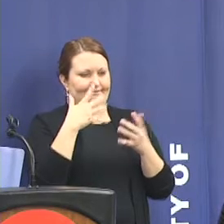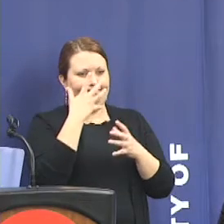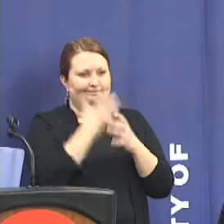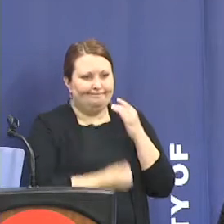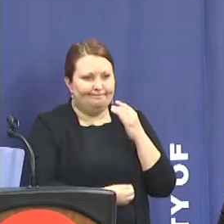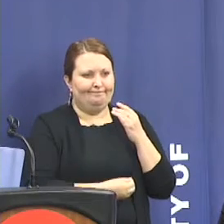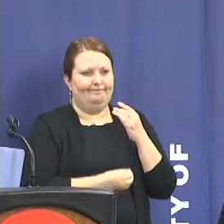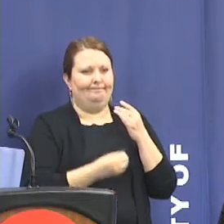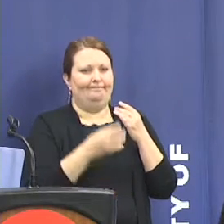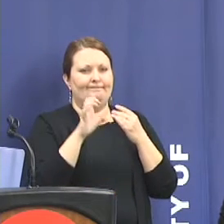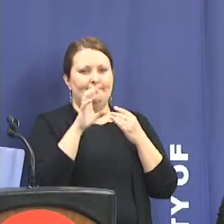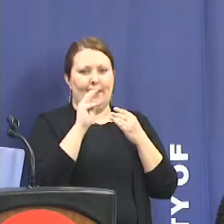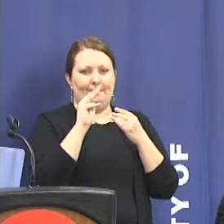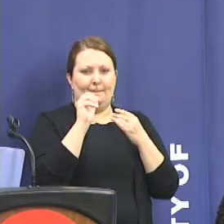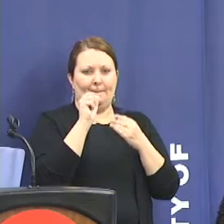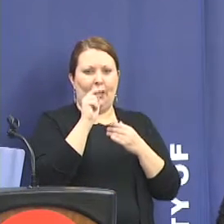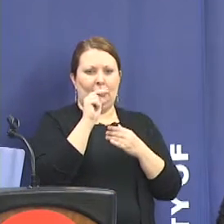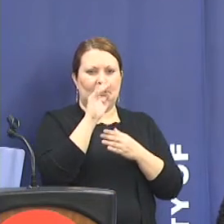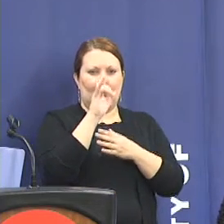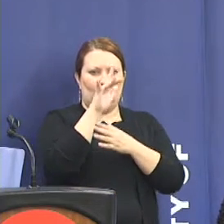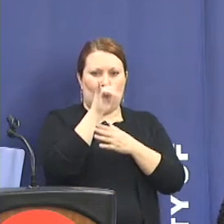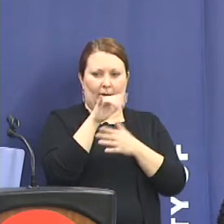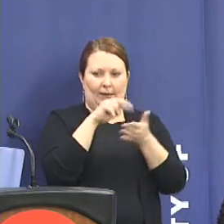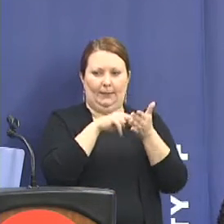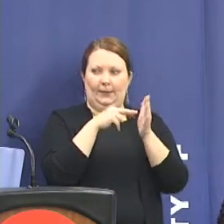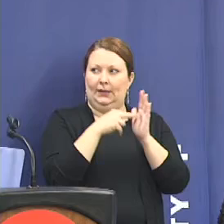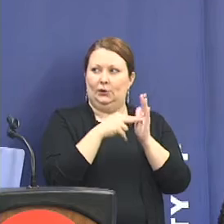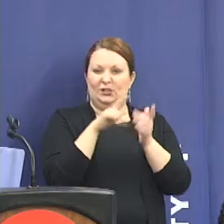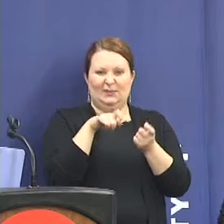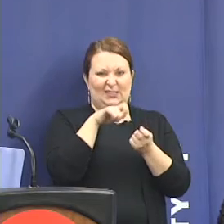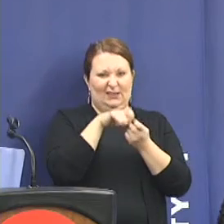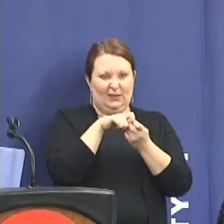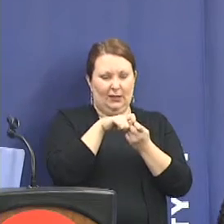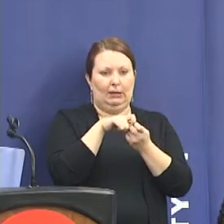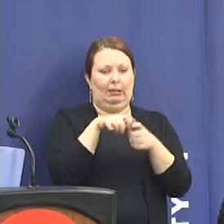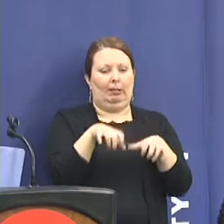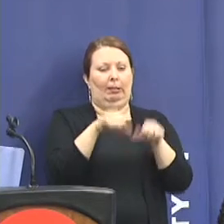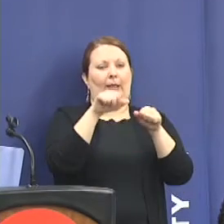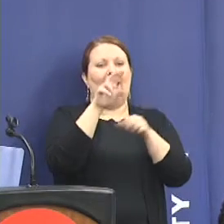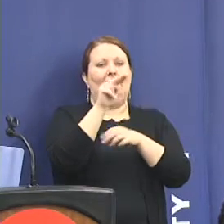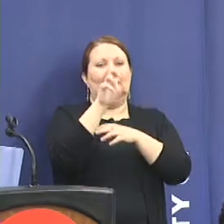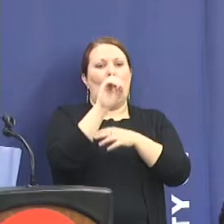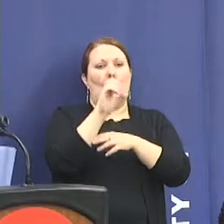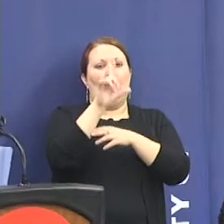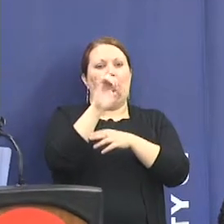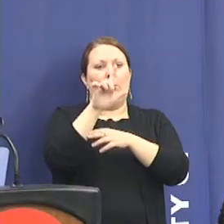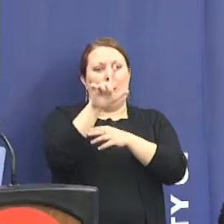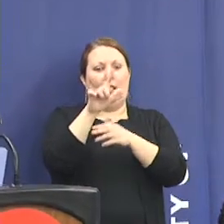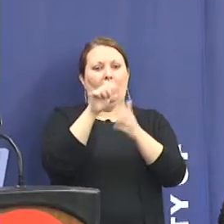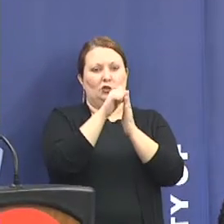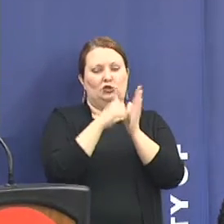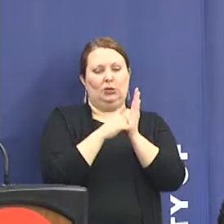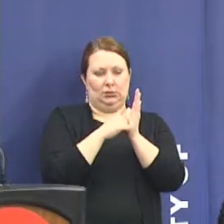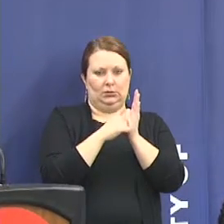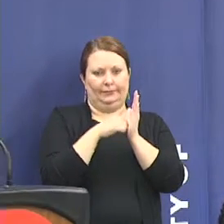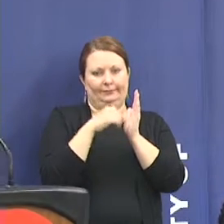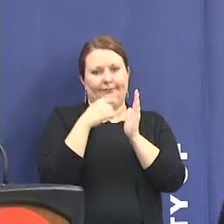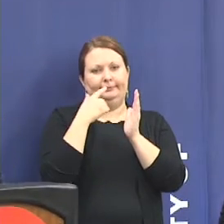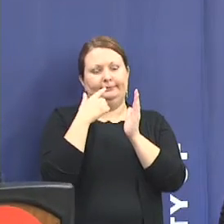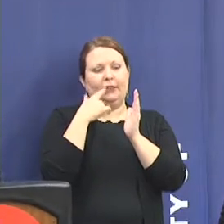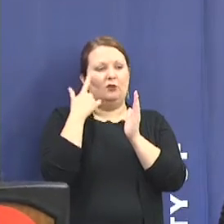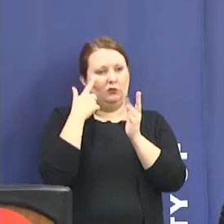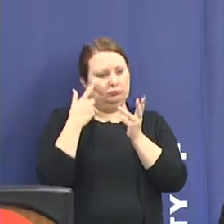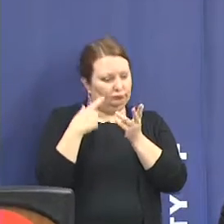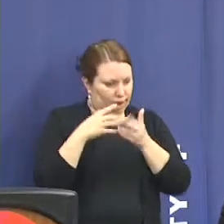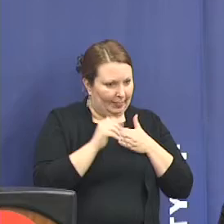any emancipatory meaning or also specifically co-opted by neoliberal agendas. So I really appreciate having